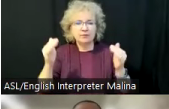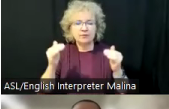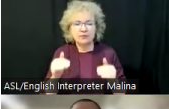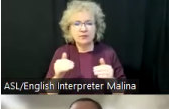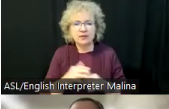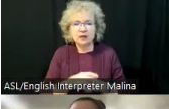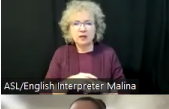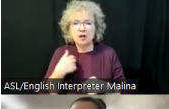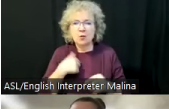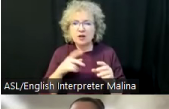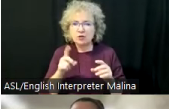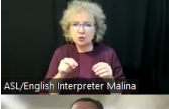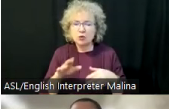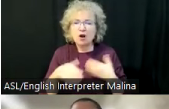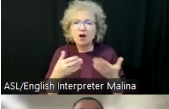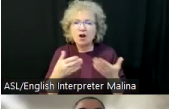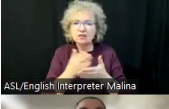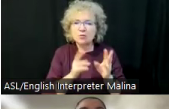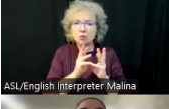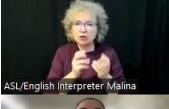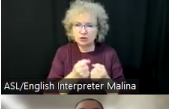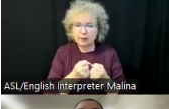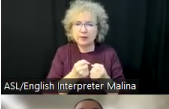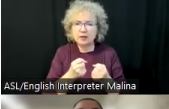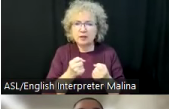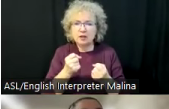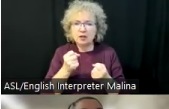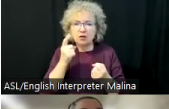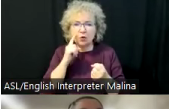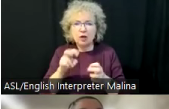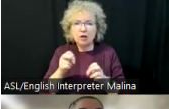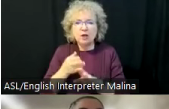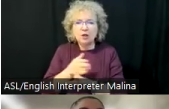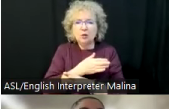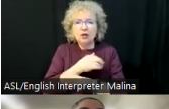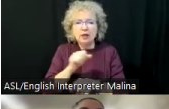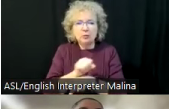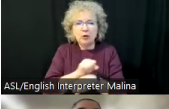as I mentioned, we do offer some workshops as far as some pre employment workshops.